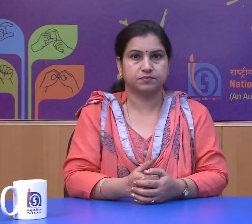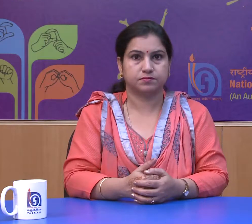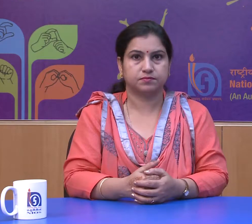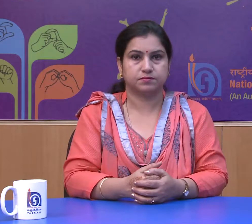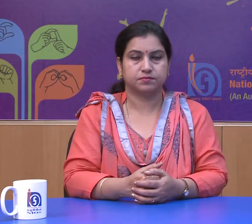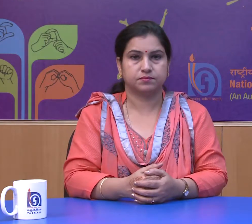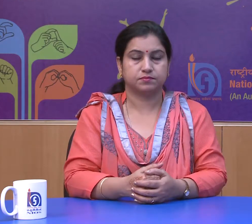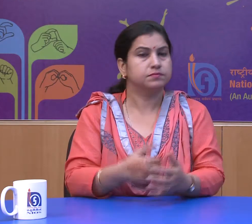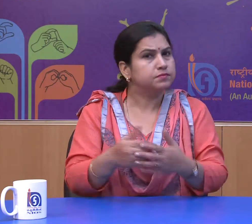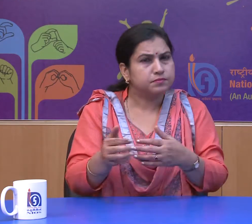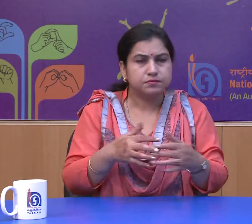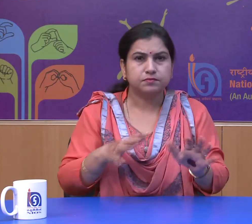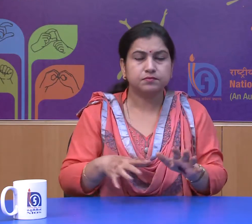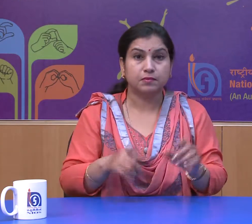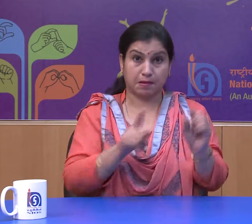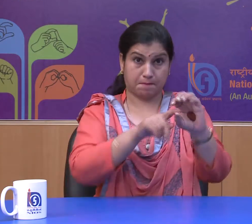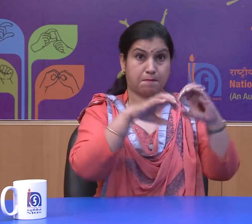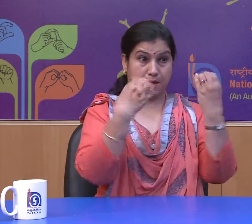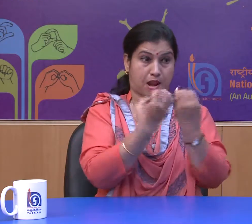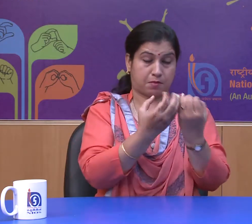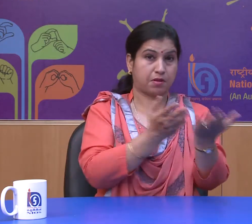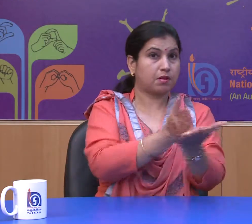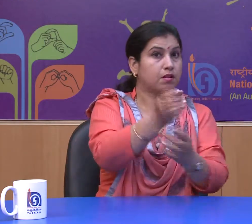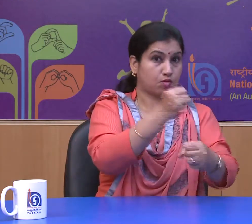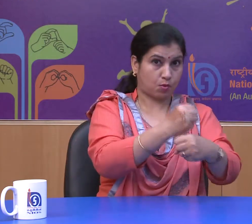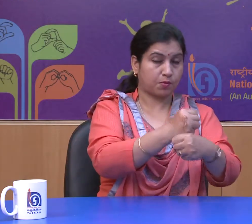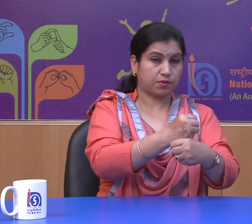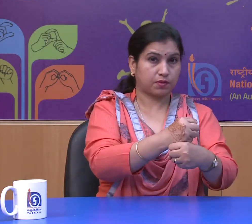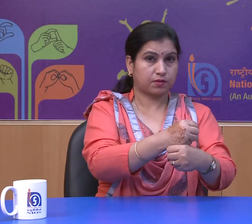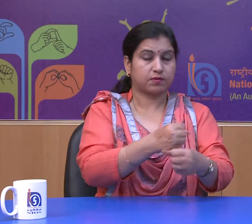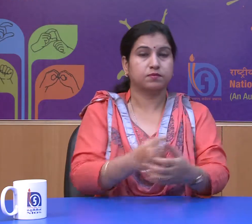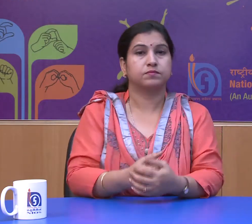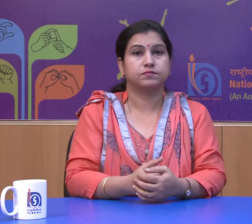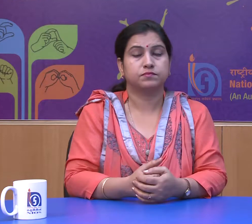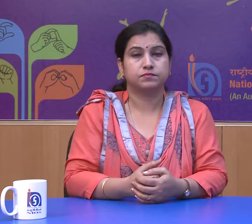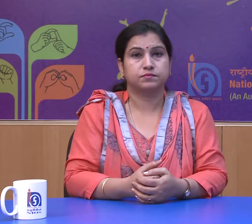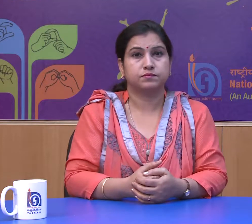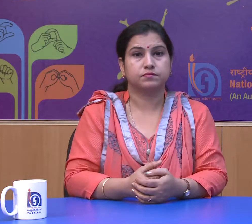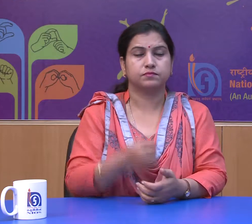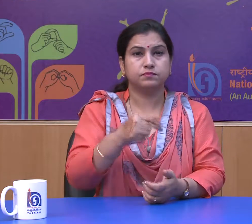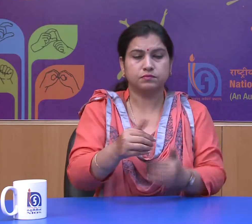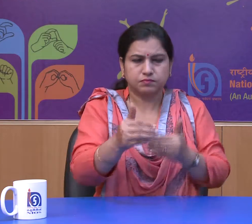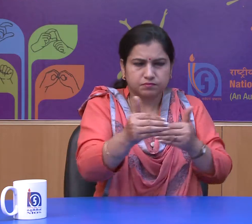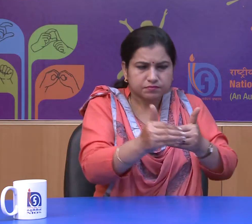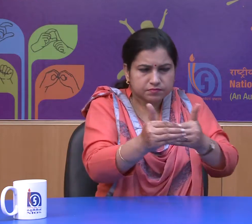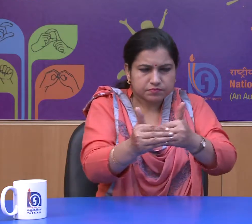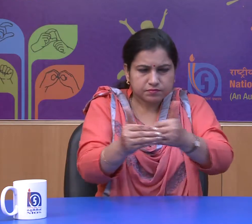However, in a parliamentary form of government, there is a very close relationship